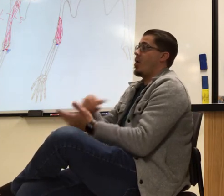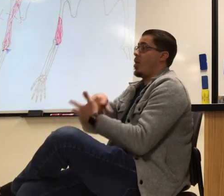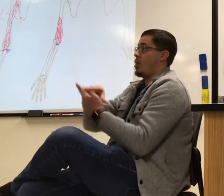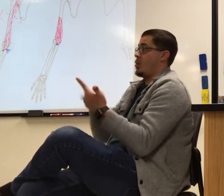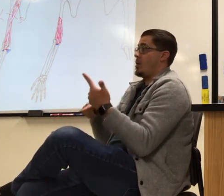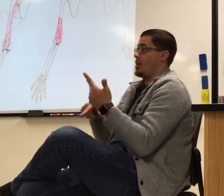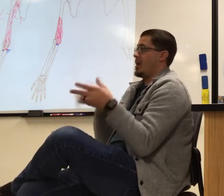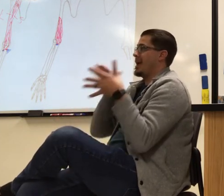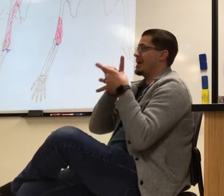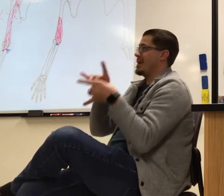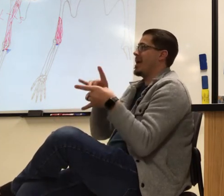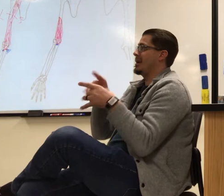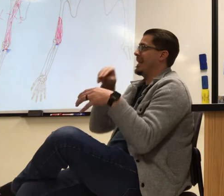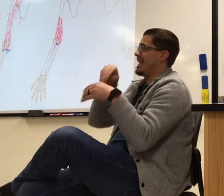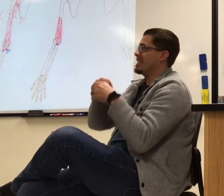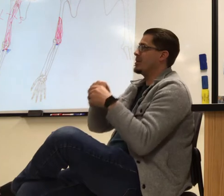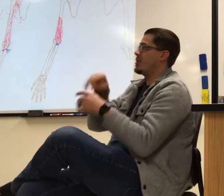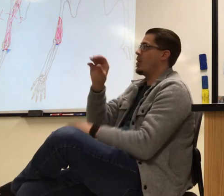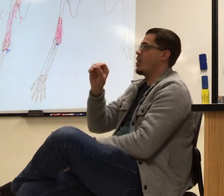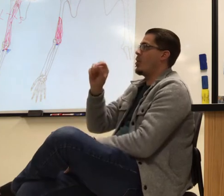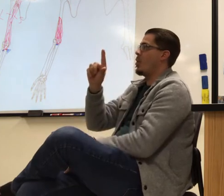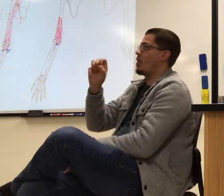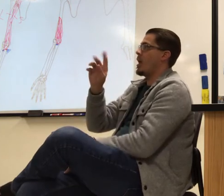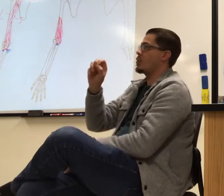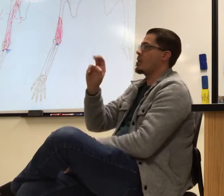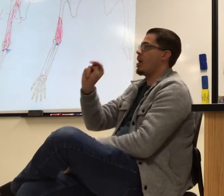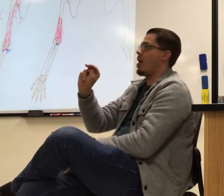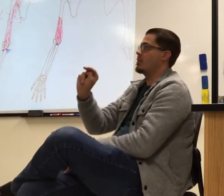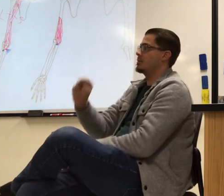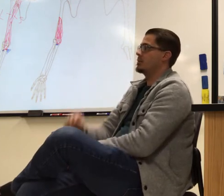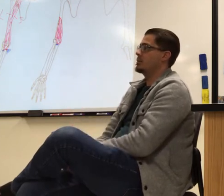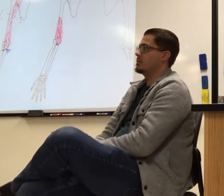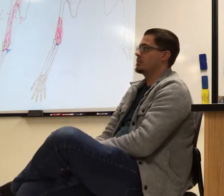olecranon. Okay. So let me kind of draw that.